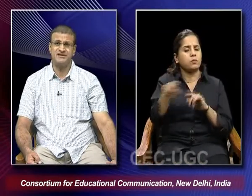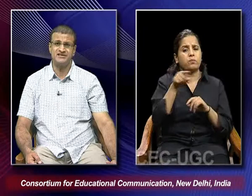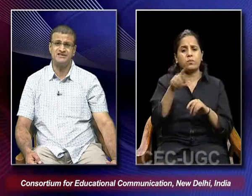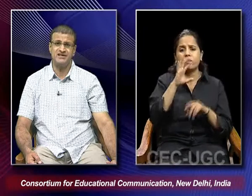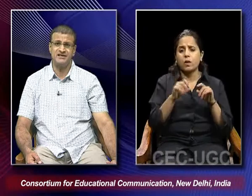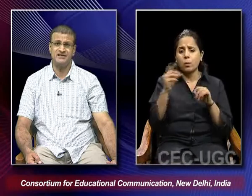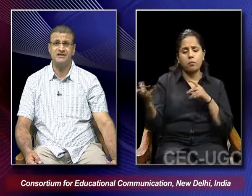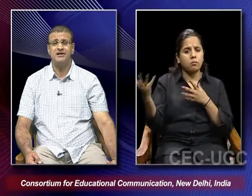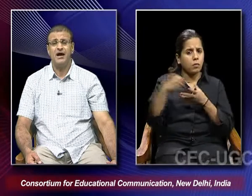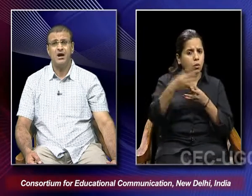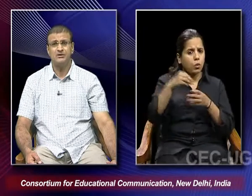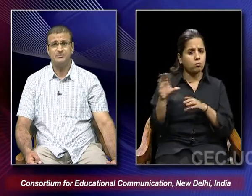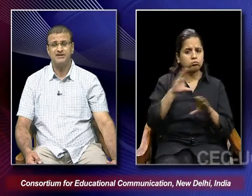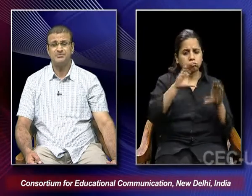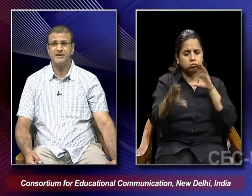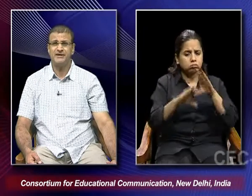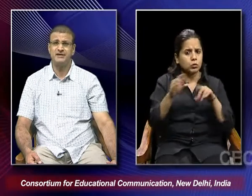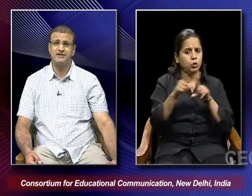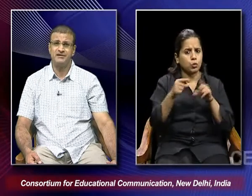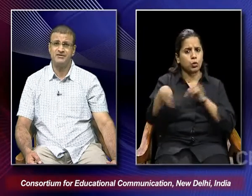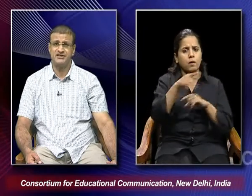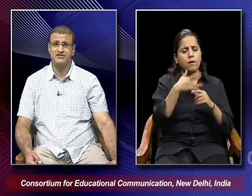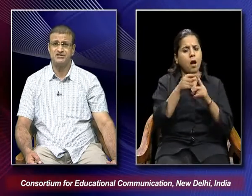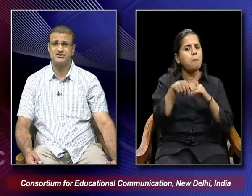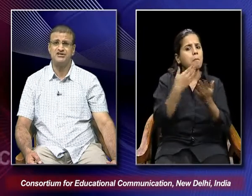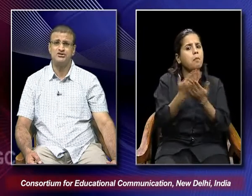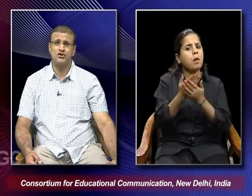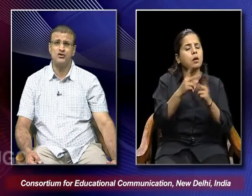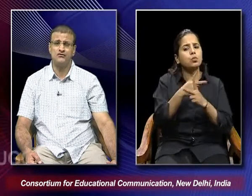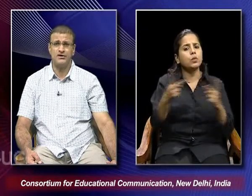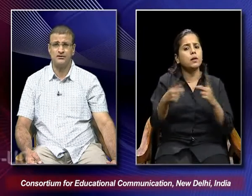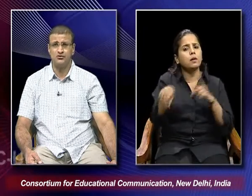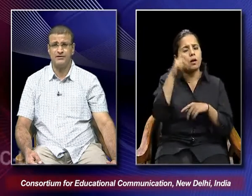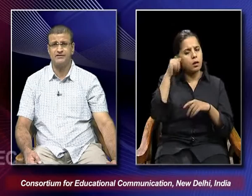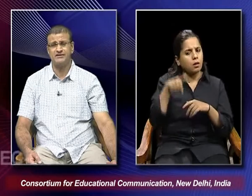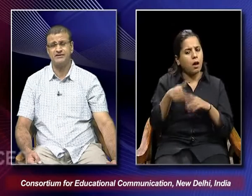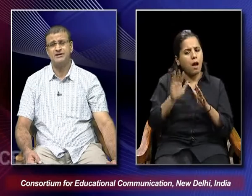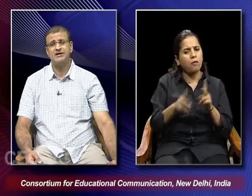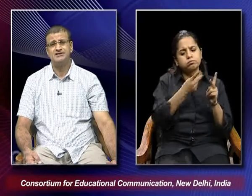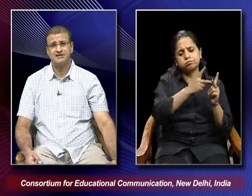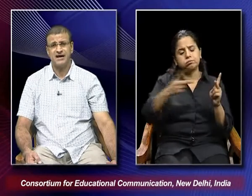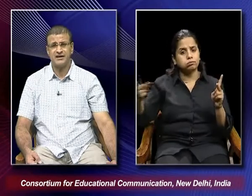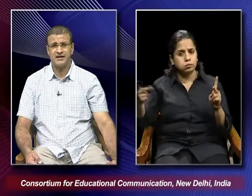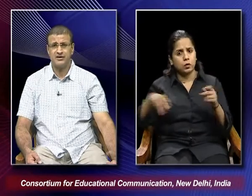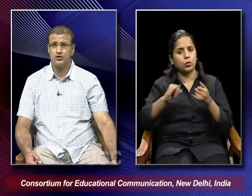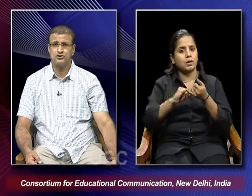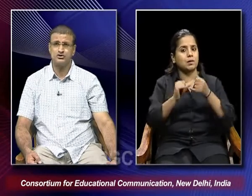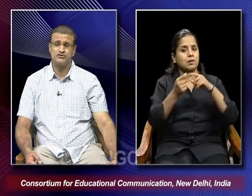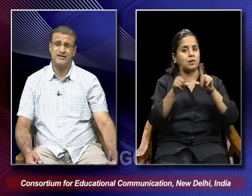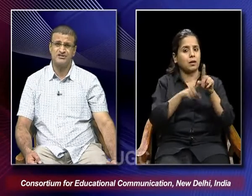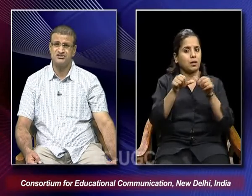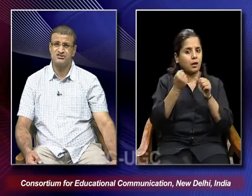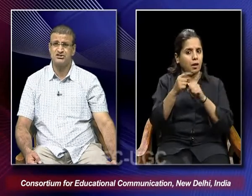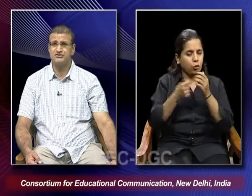in that sense that how they participated in the various strands of the movement, whether satyagraha, all sorts